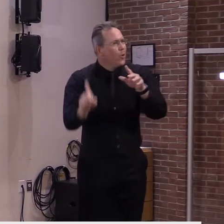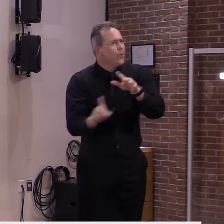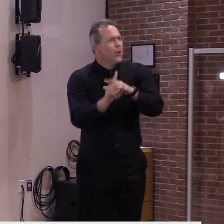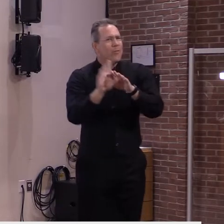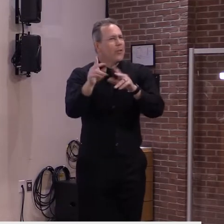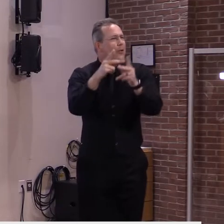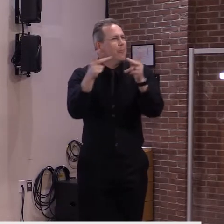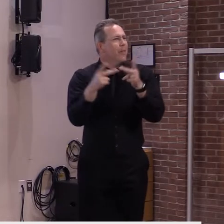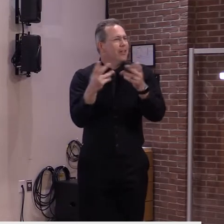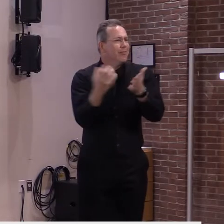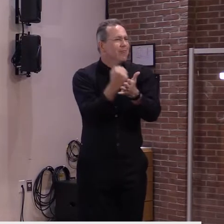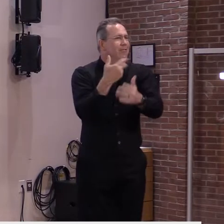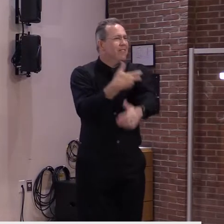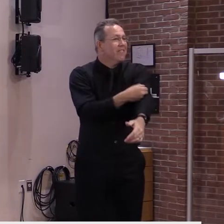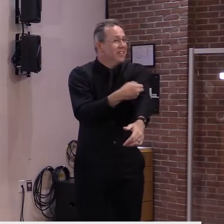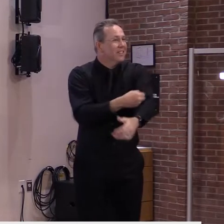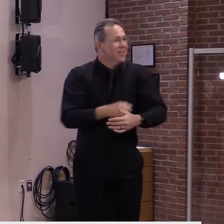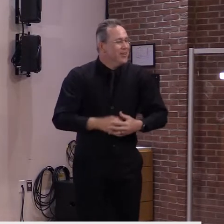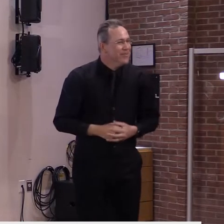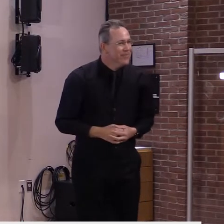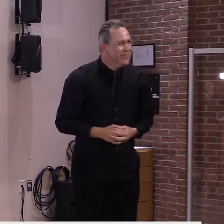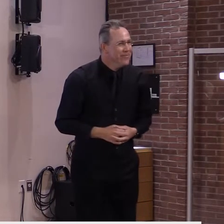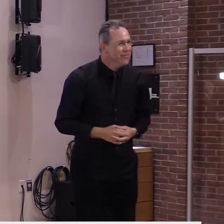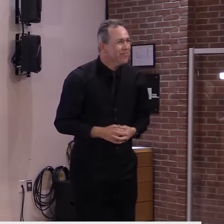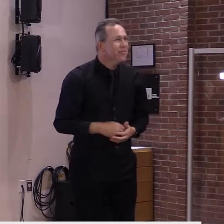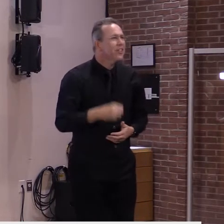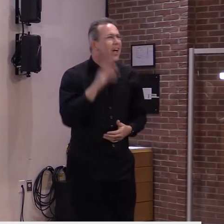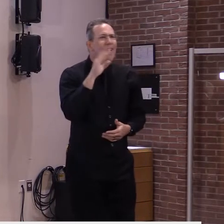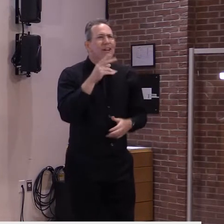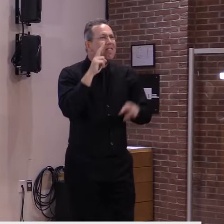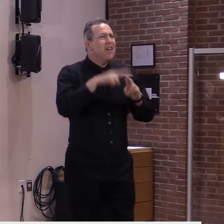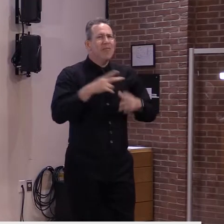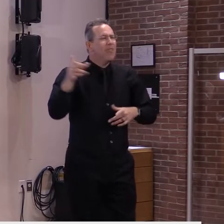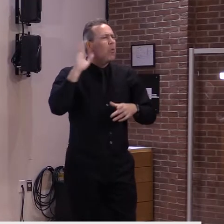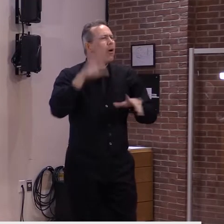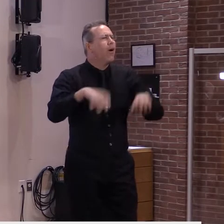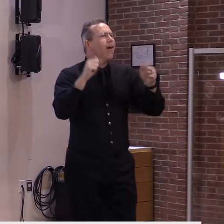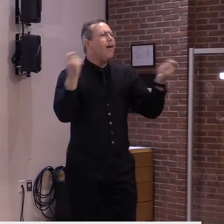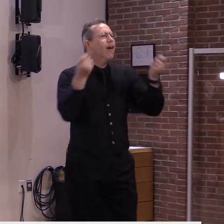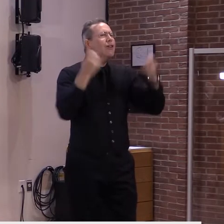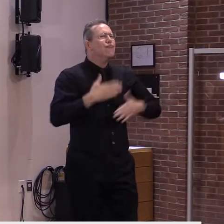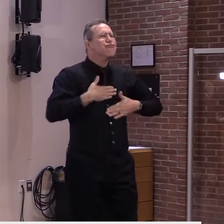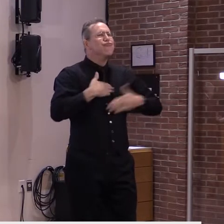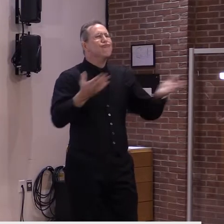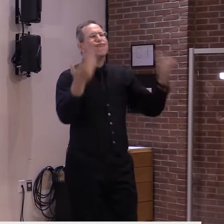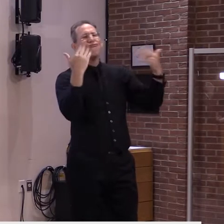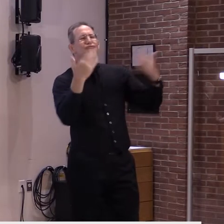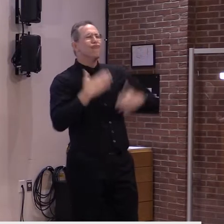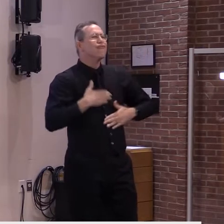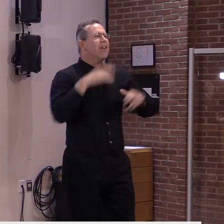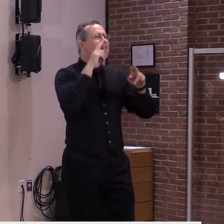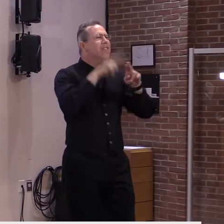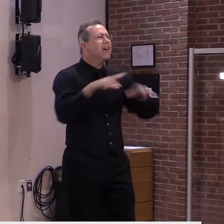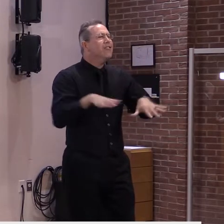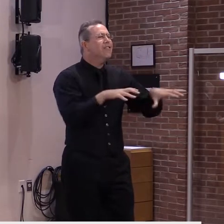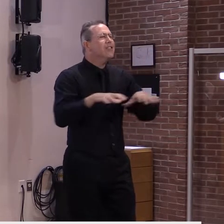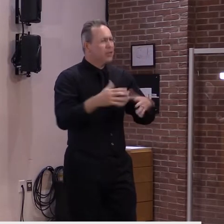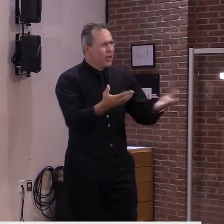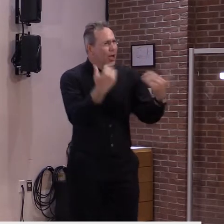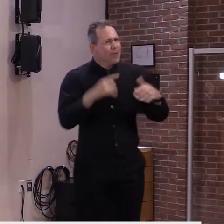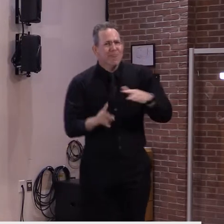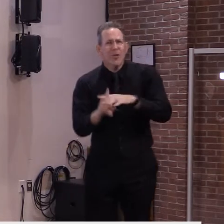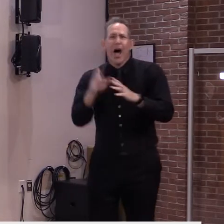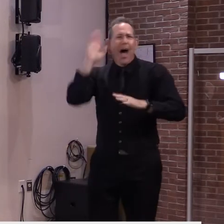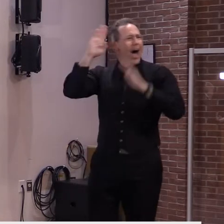vaccinated. It may be fun. As a reminder, there are 31 EMS clinics locations this week,